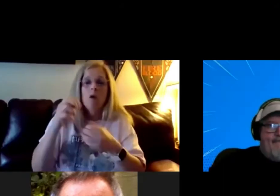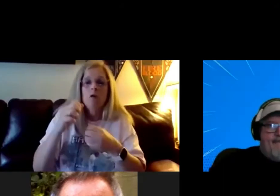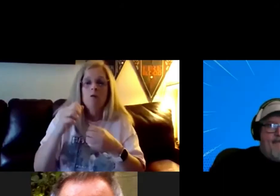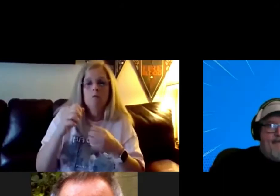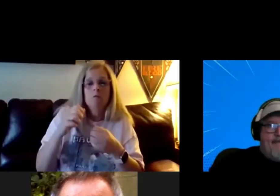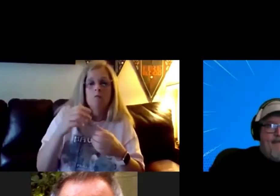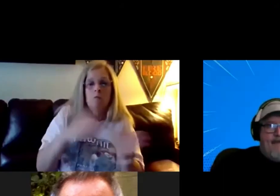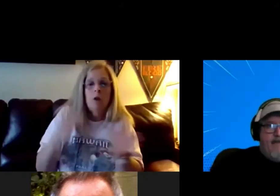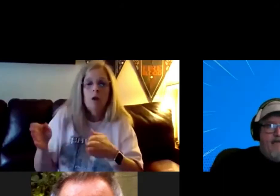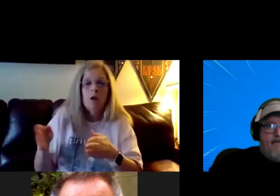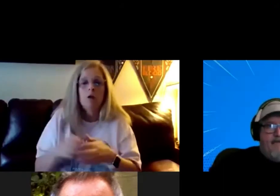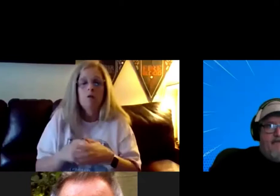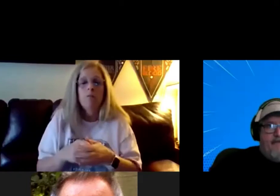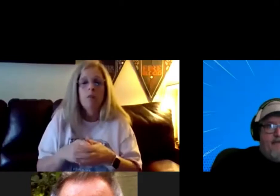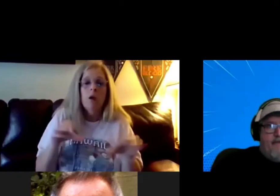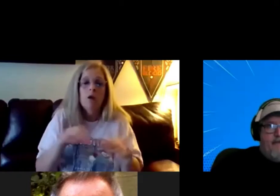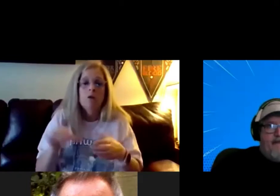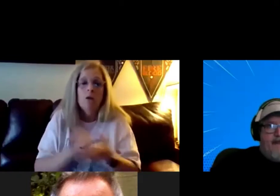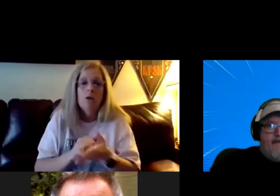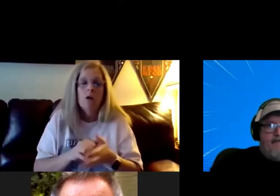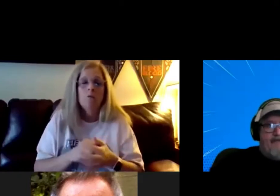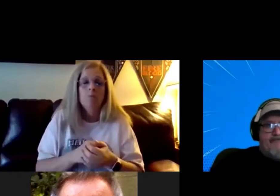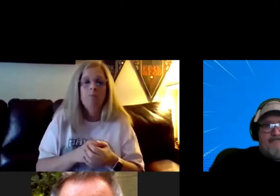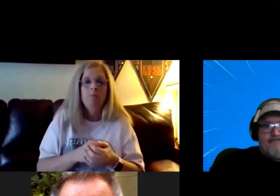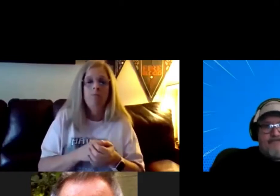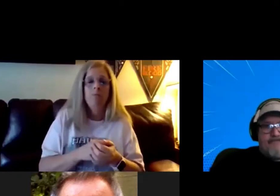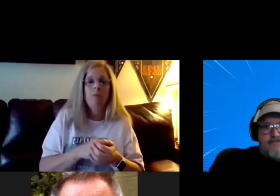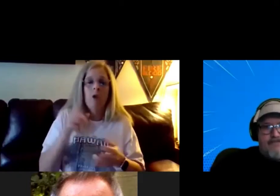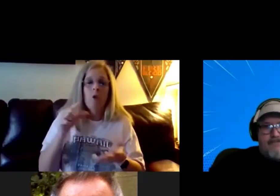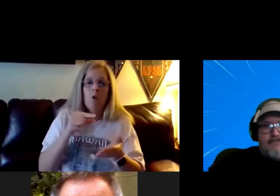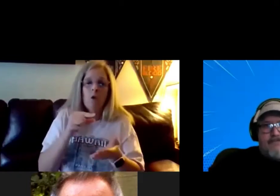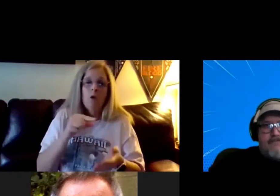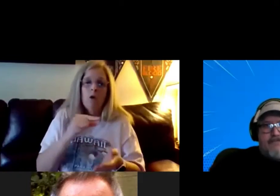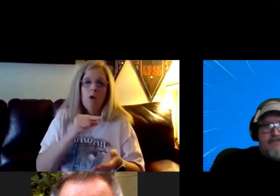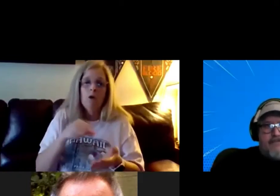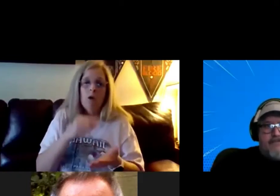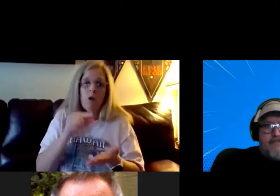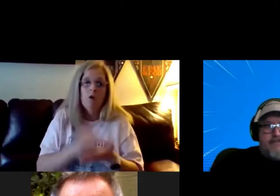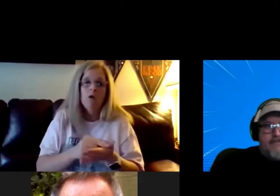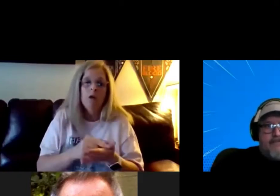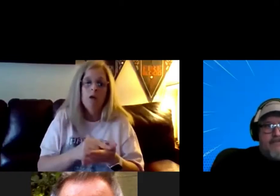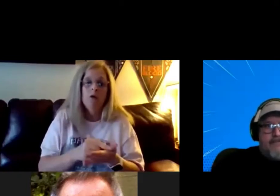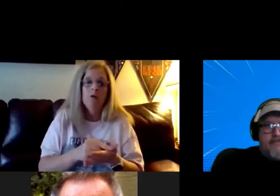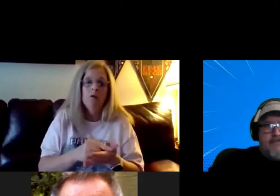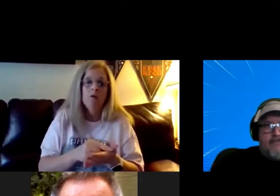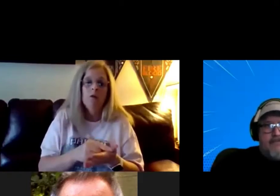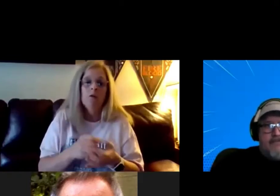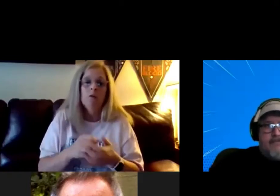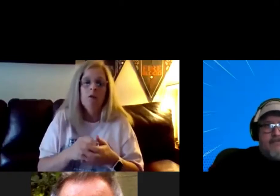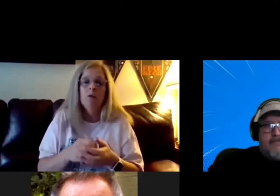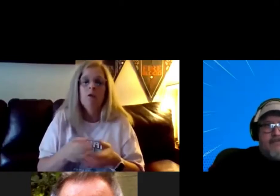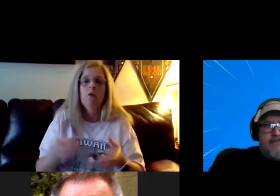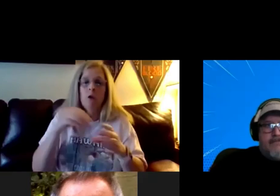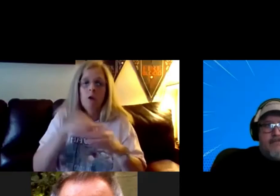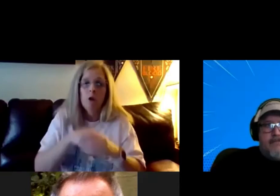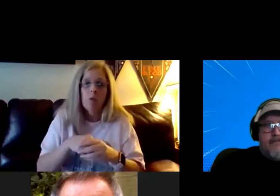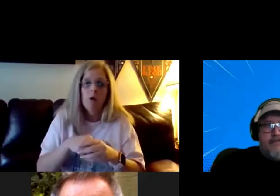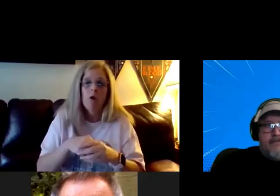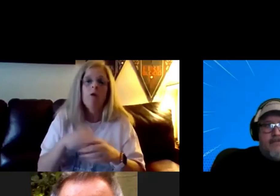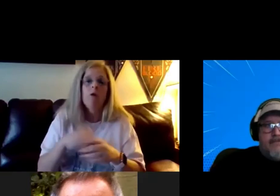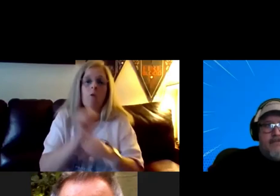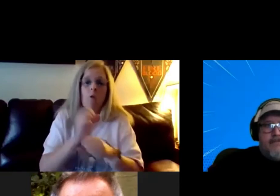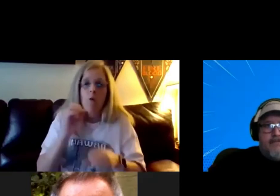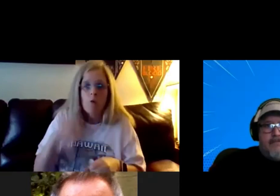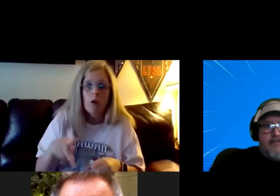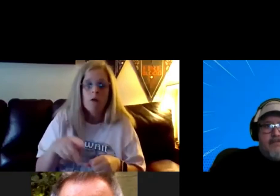he has done that. He will guarantee, I will guarantee that as you come in and participate with Onpassive, as